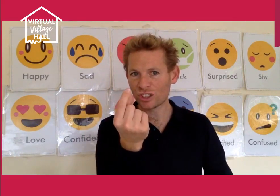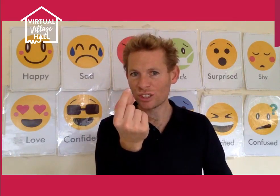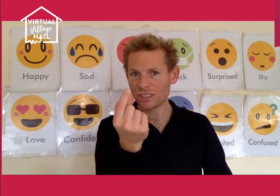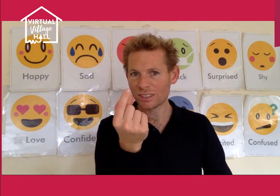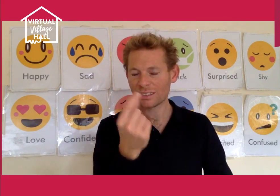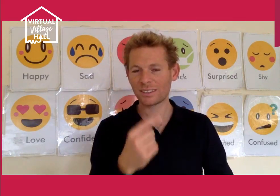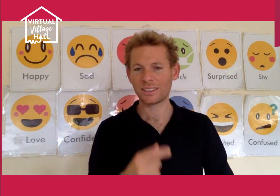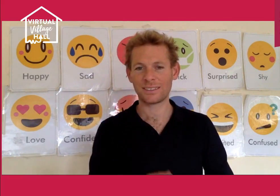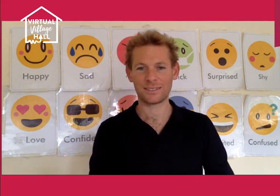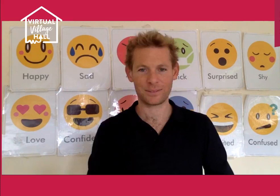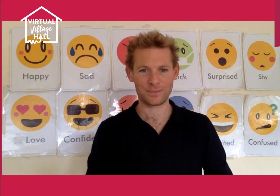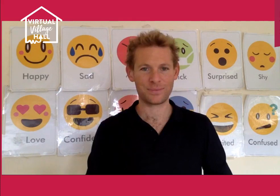witch.